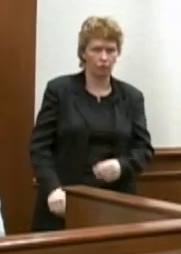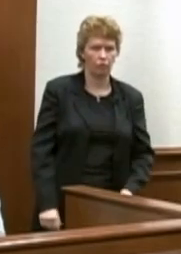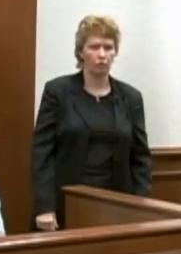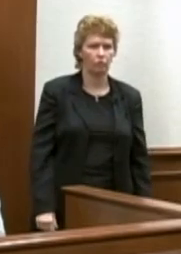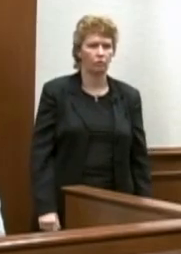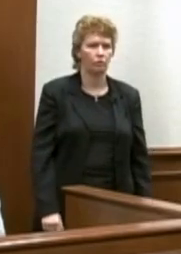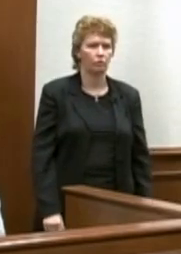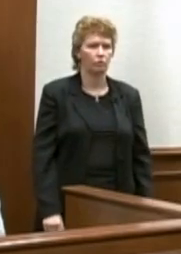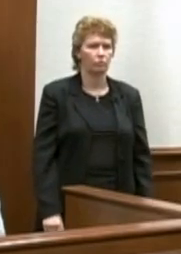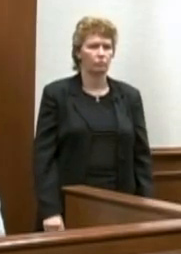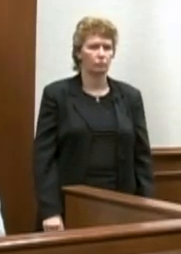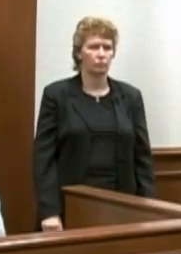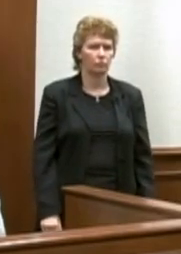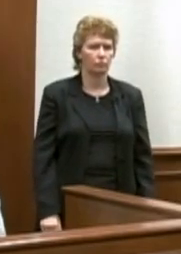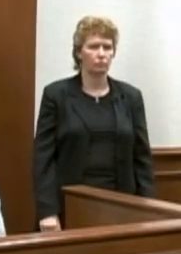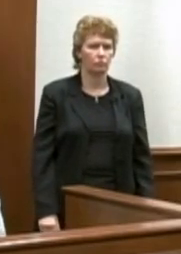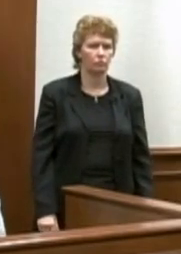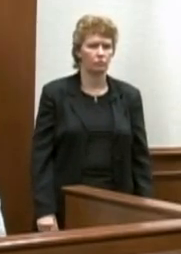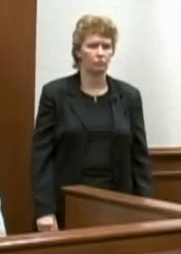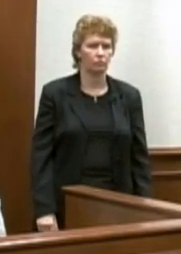together.